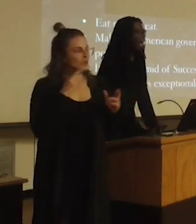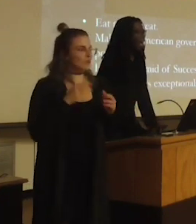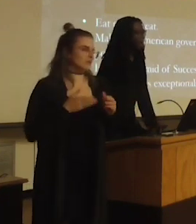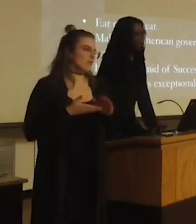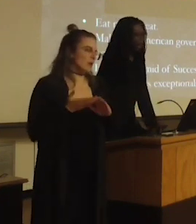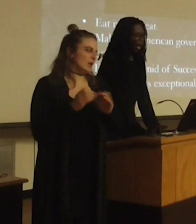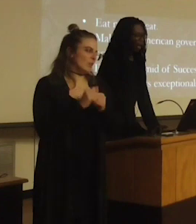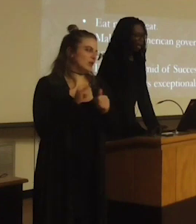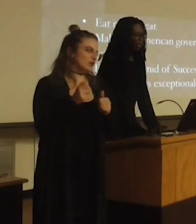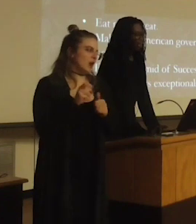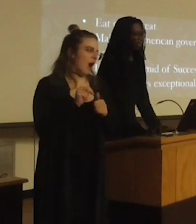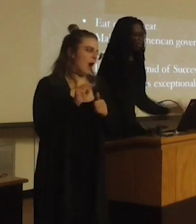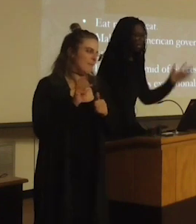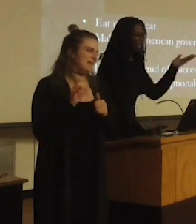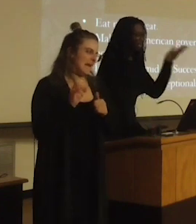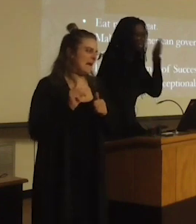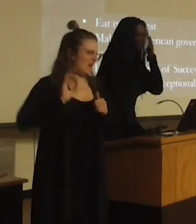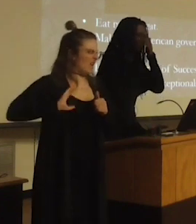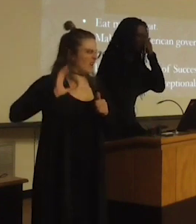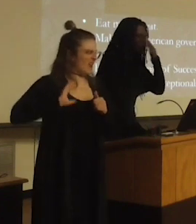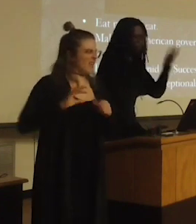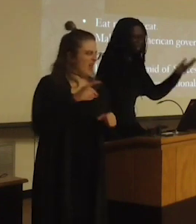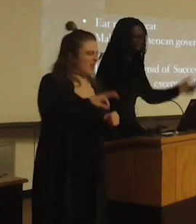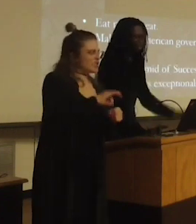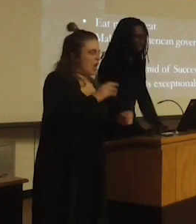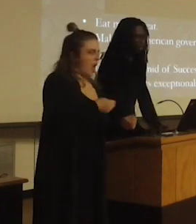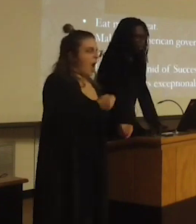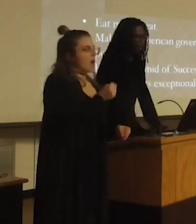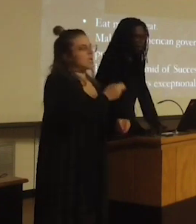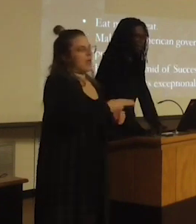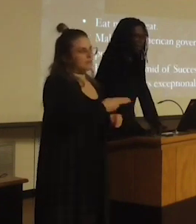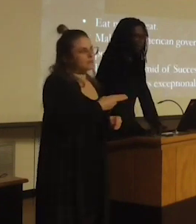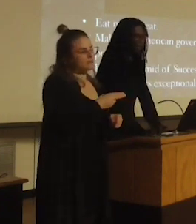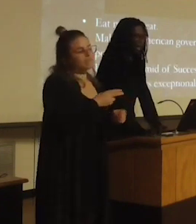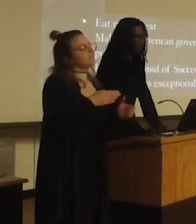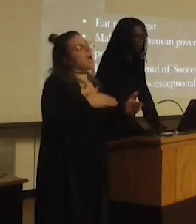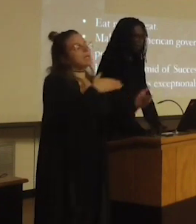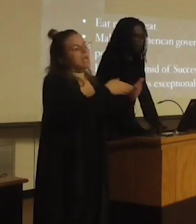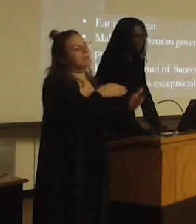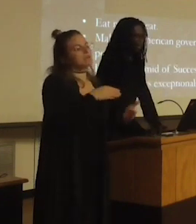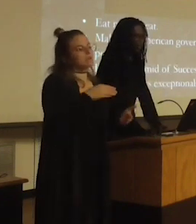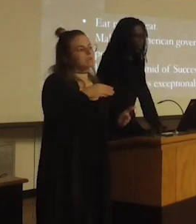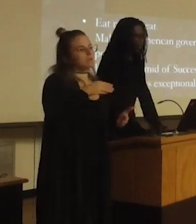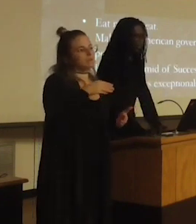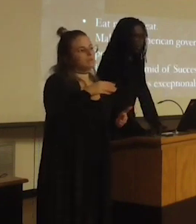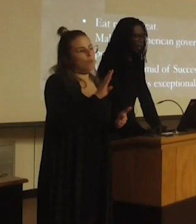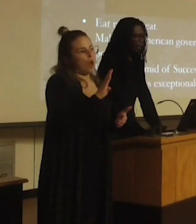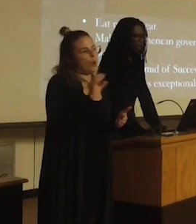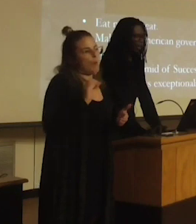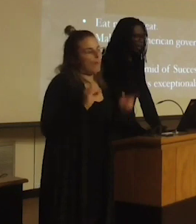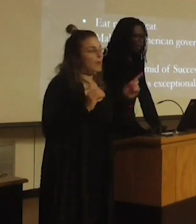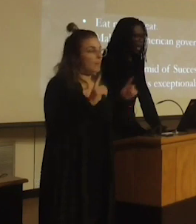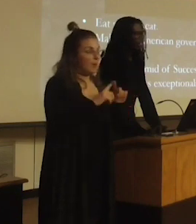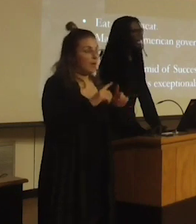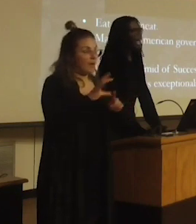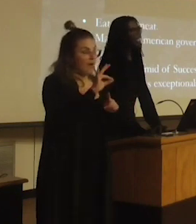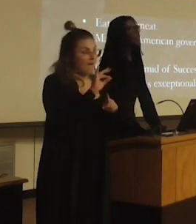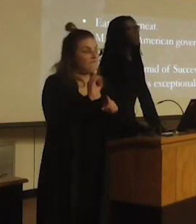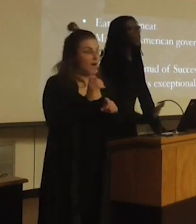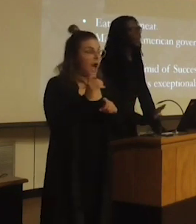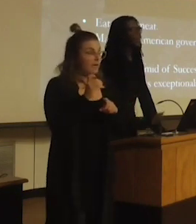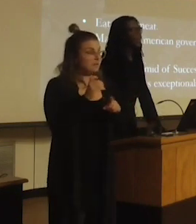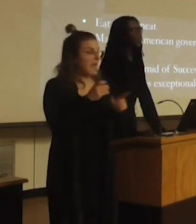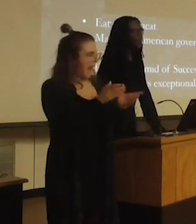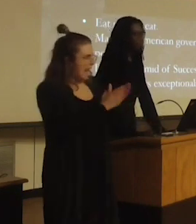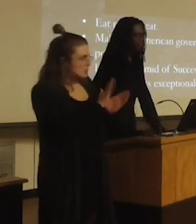McCain in the election against President Barack Obama. But Fox News, during the All-American New Year, actually